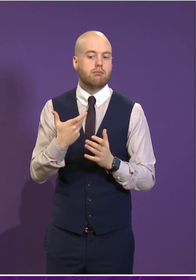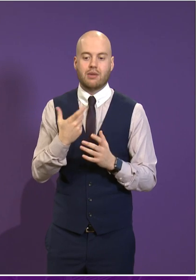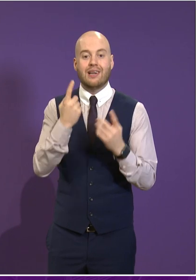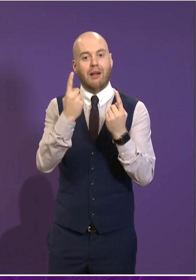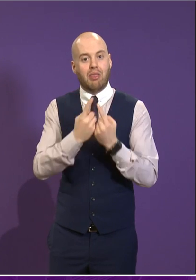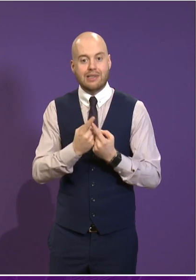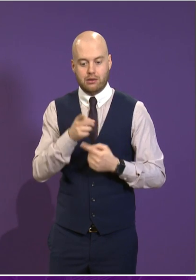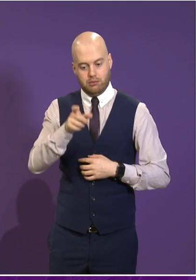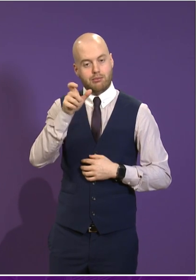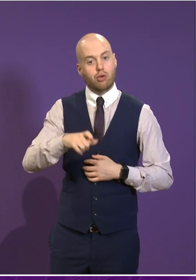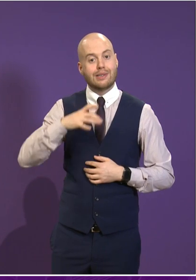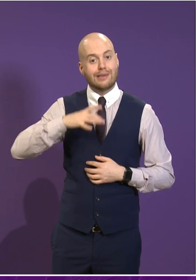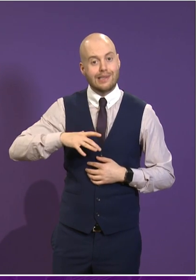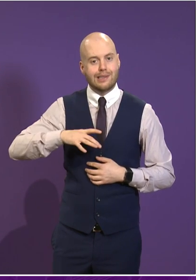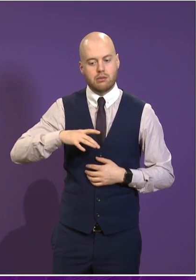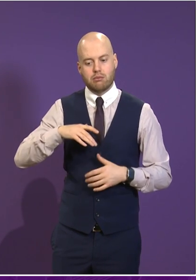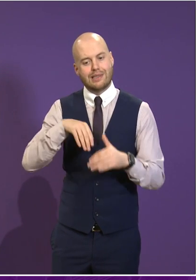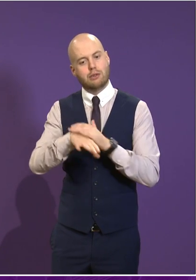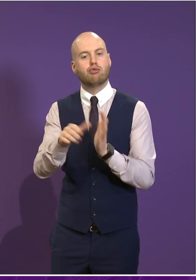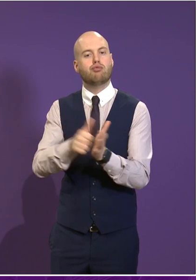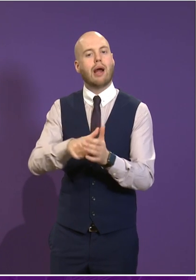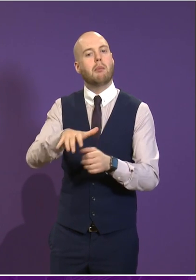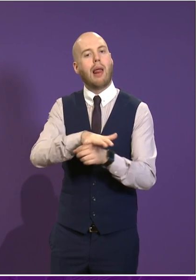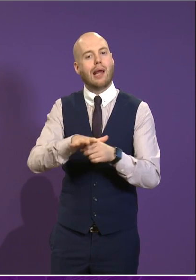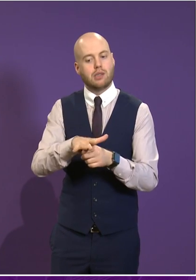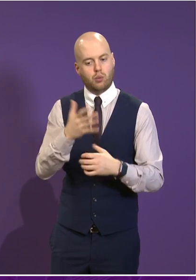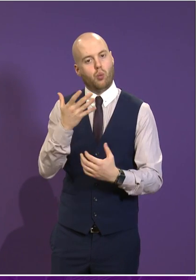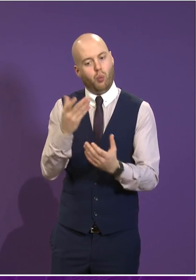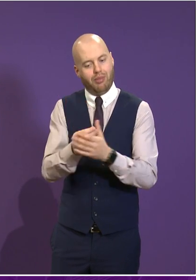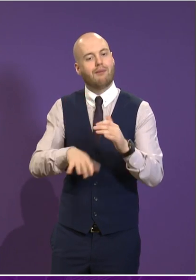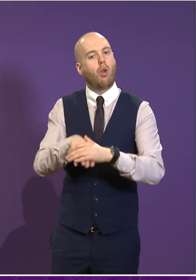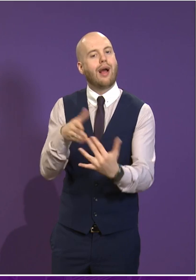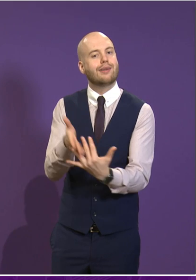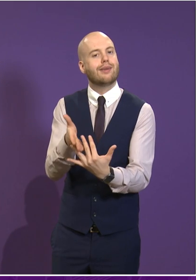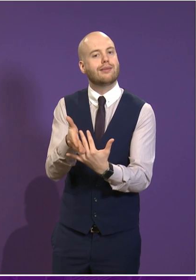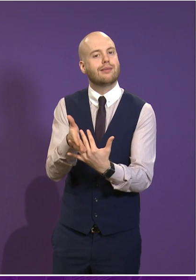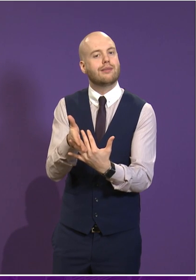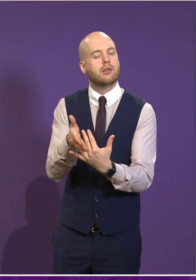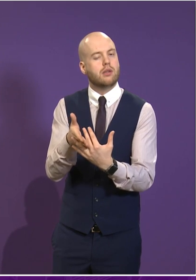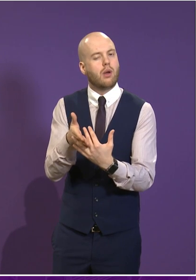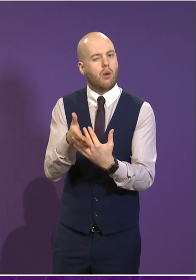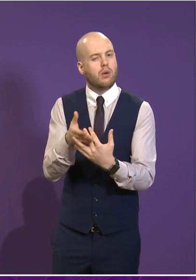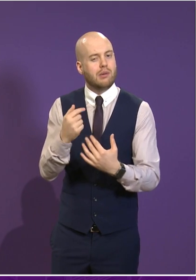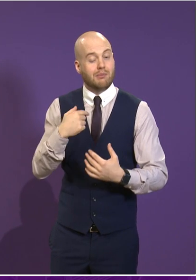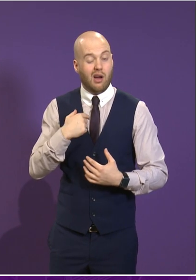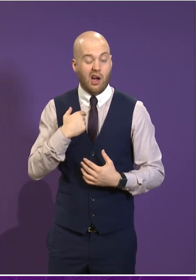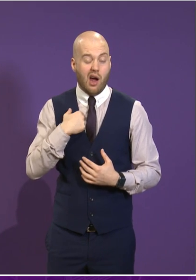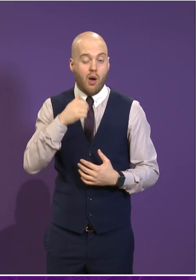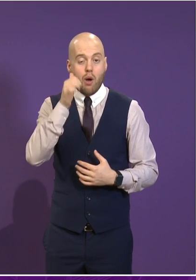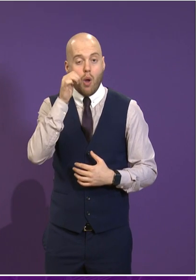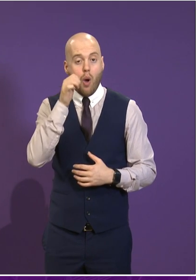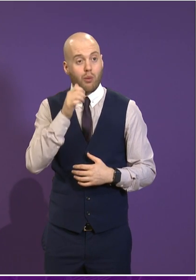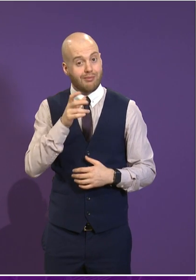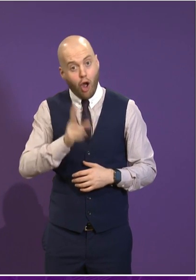of the estate that are. It was evident from what I read that often that wasn't happening as neatly as it